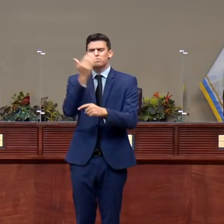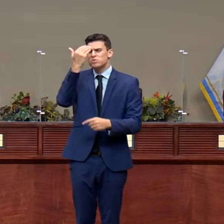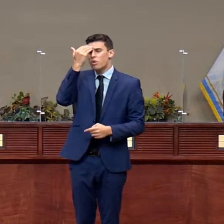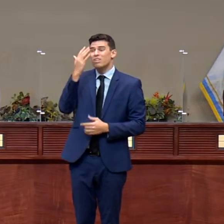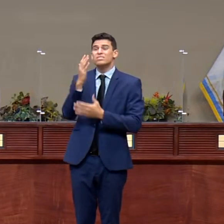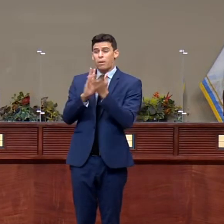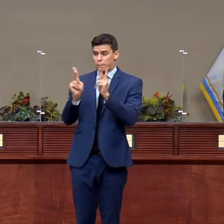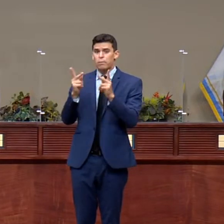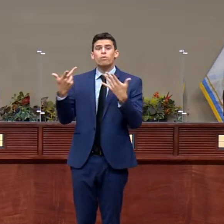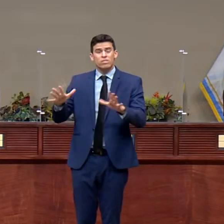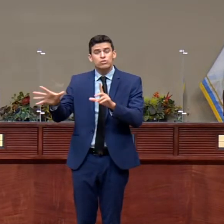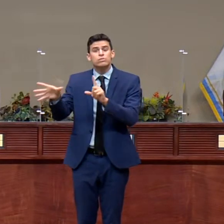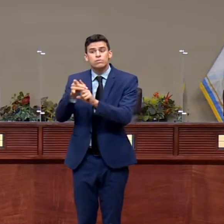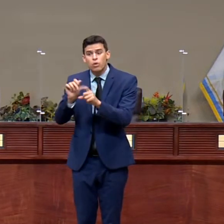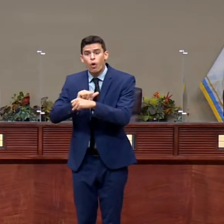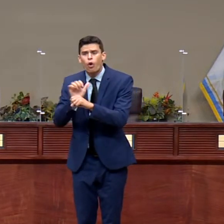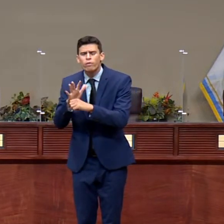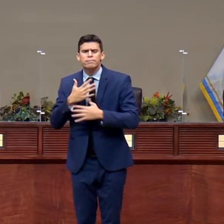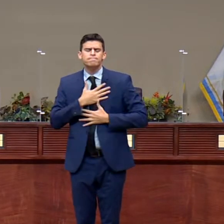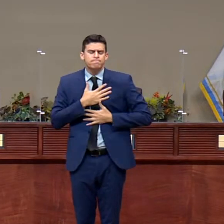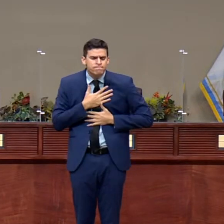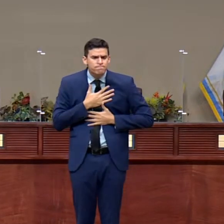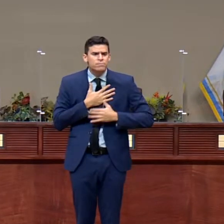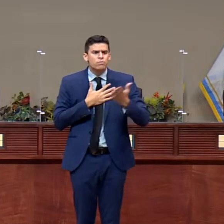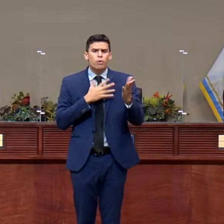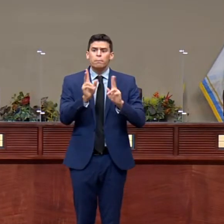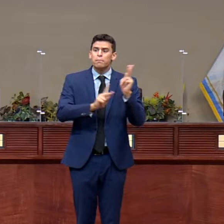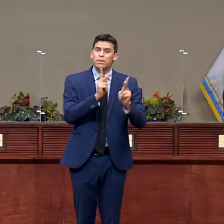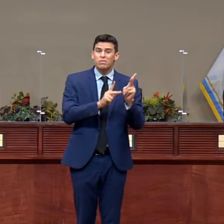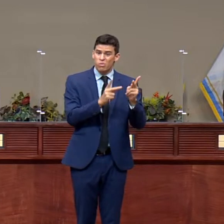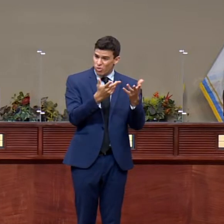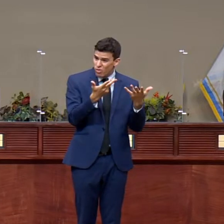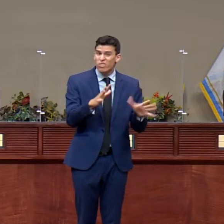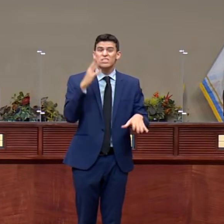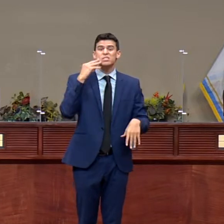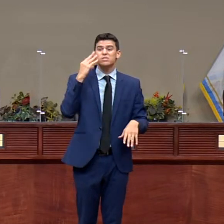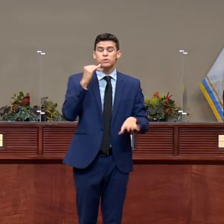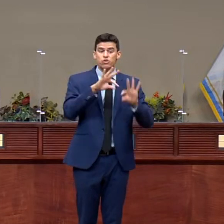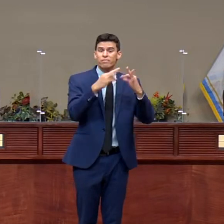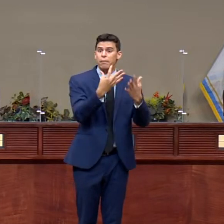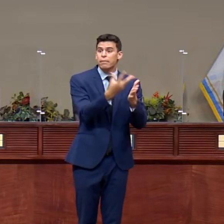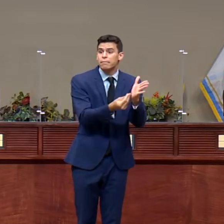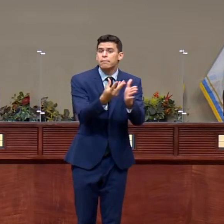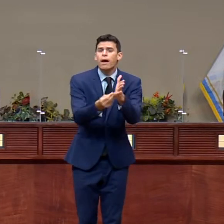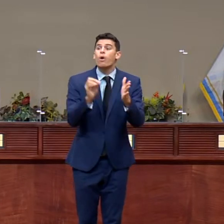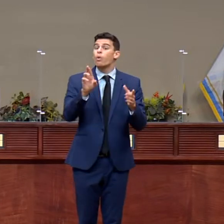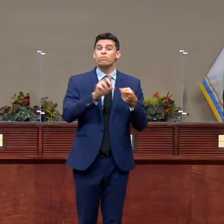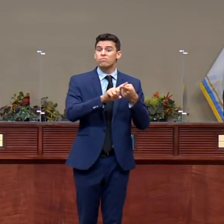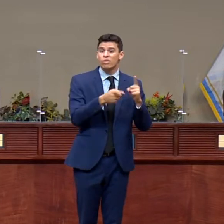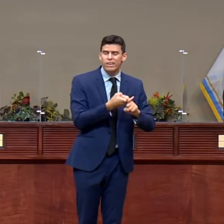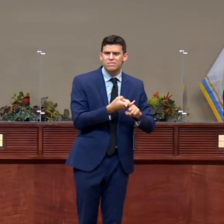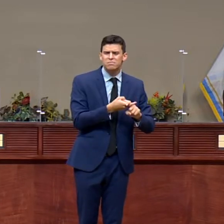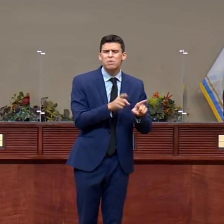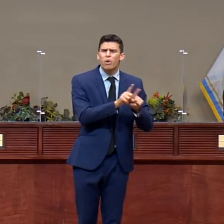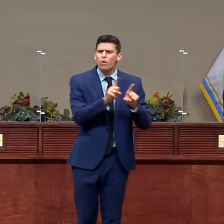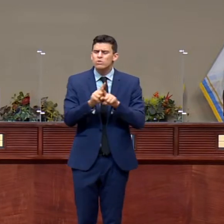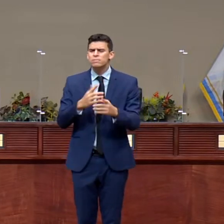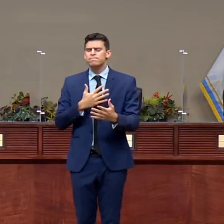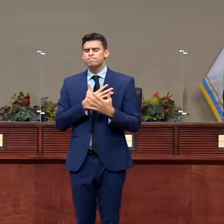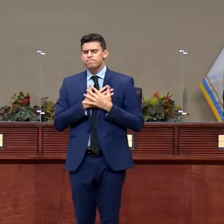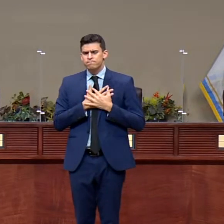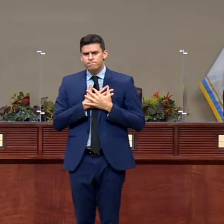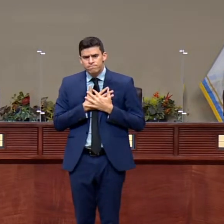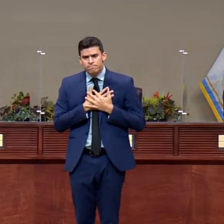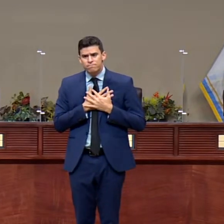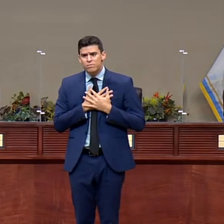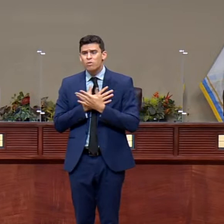have COVID, compassion for people that have lost family members or friends, and especially compassion for people who are trying